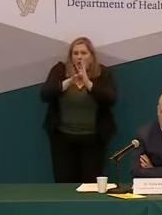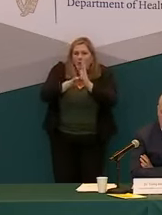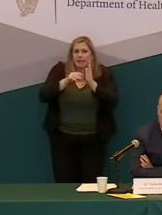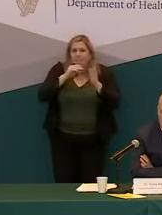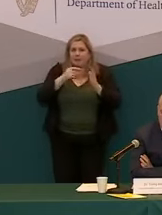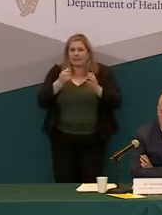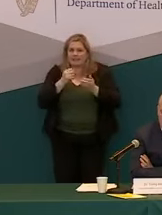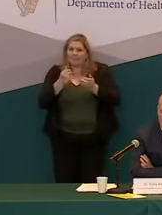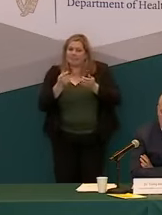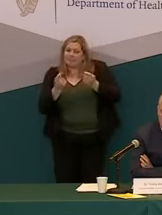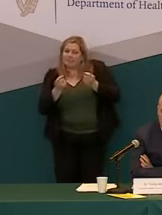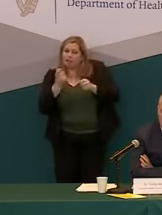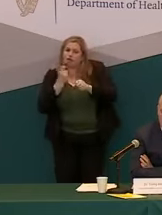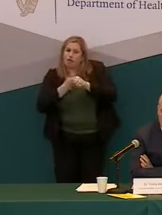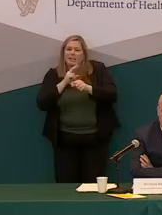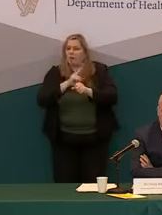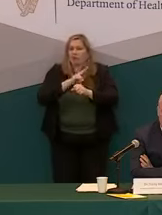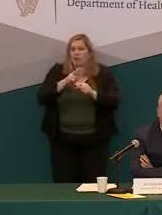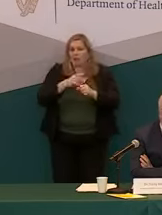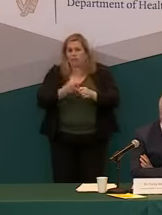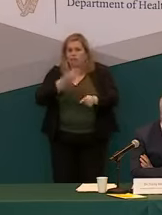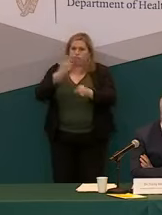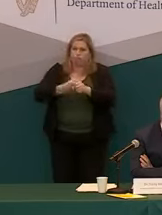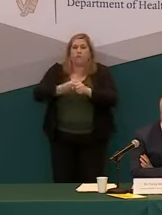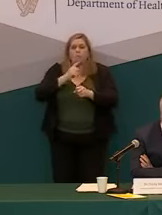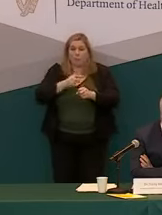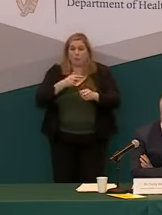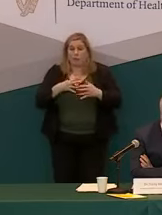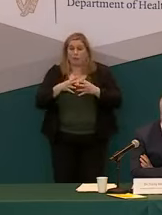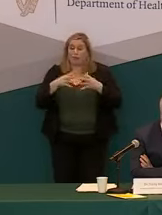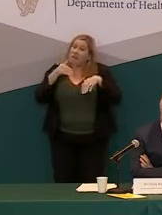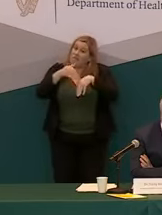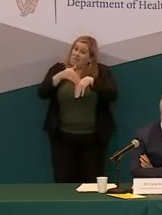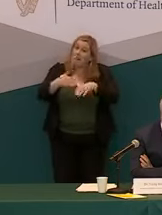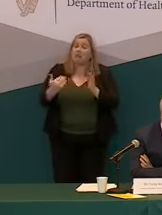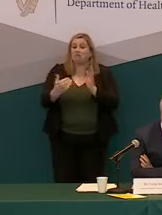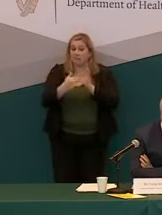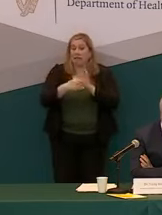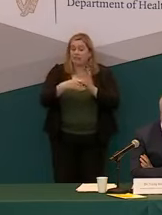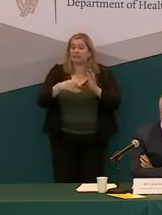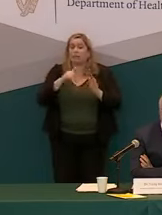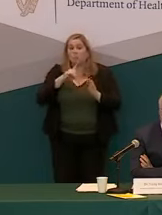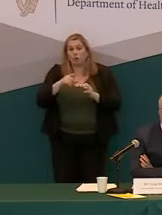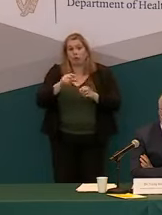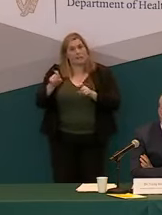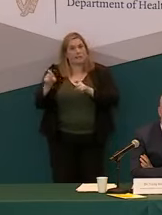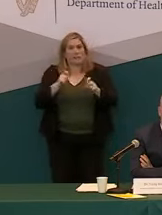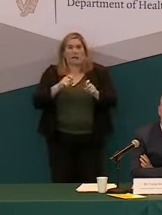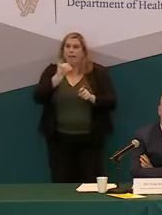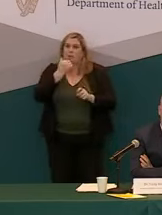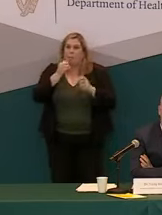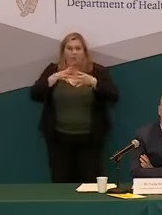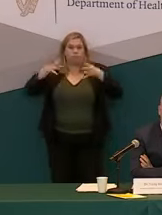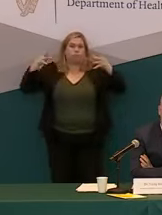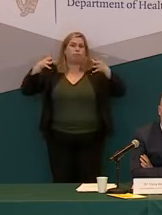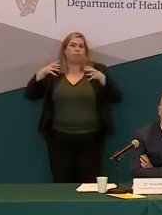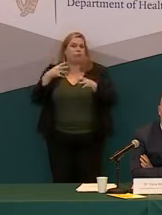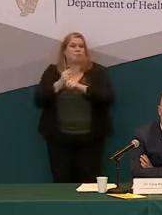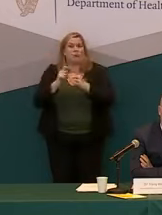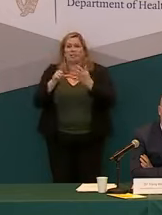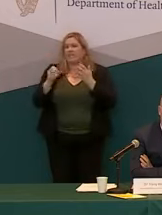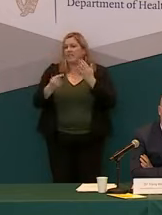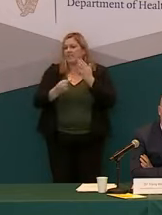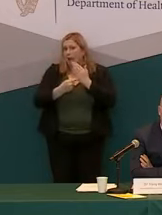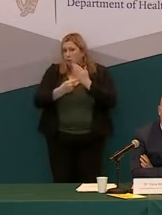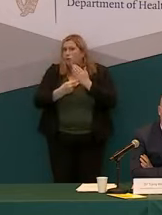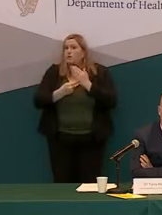we would have seen a very significant effect, but still a huge number of cases, around 70,000 cases